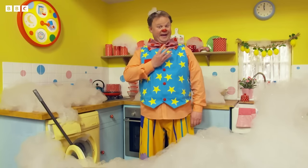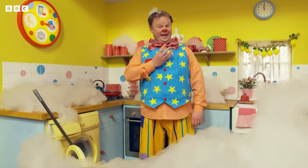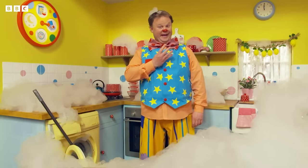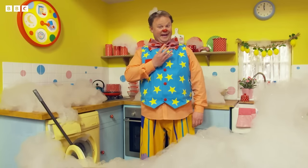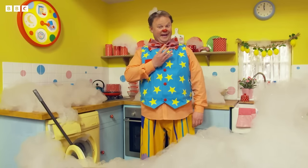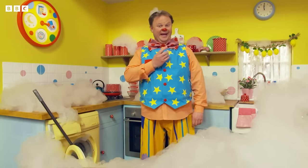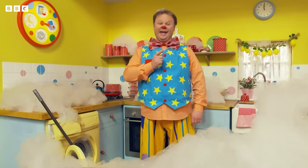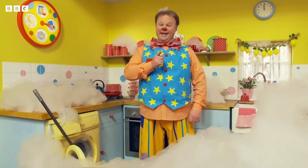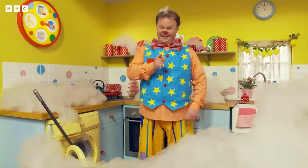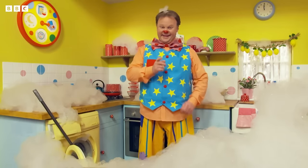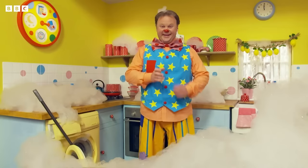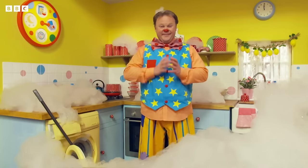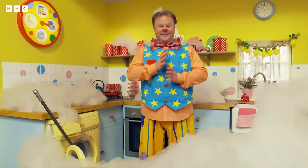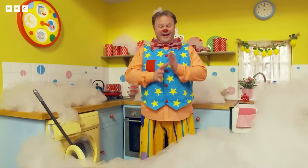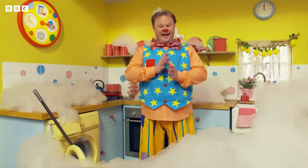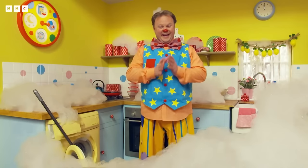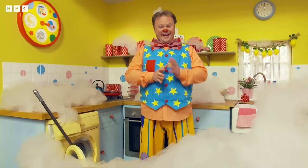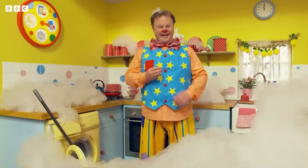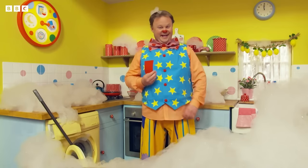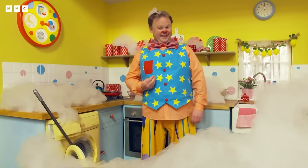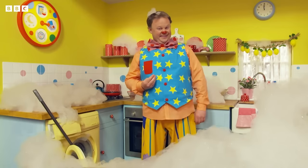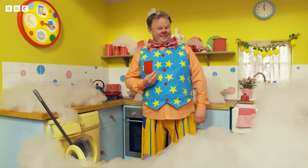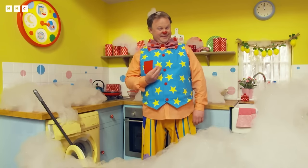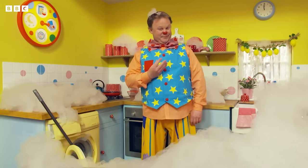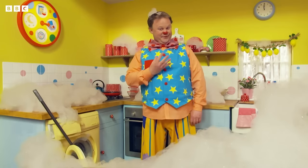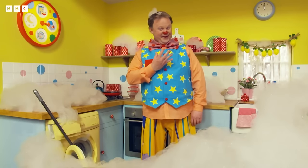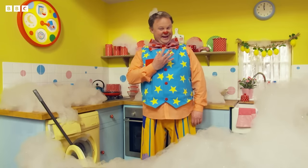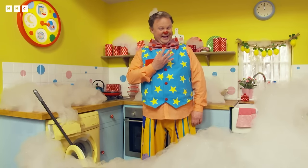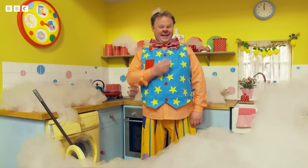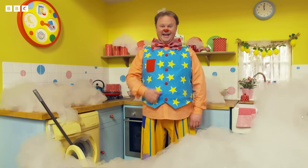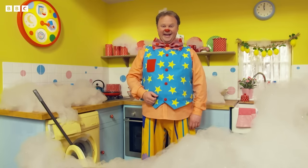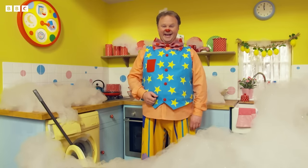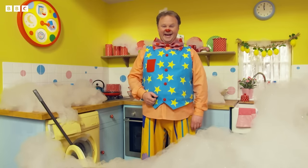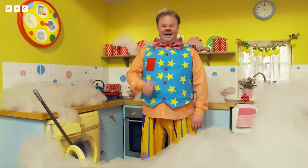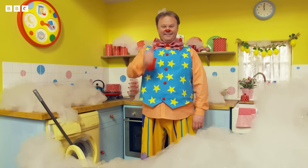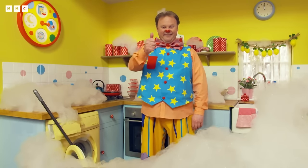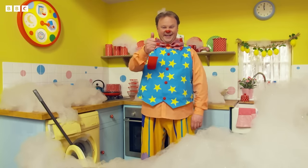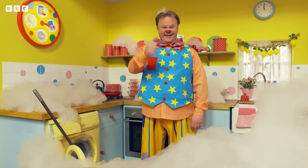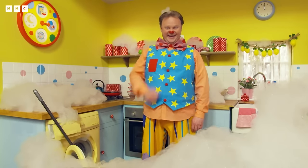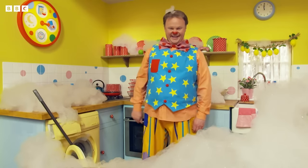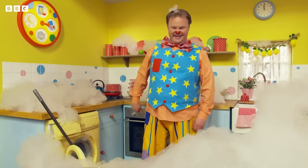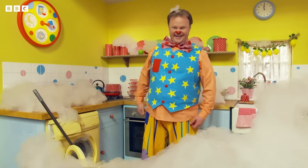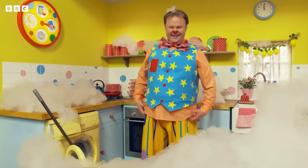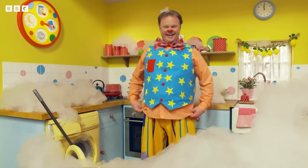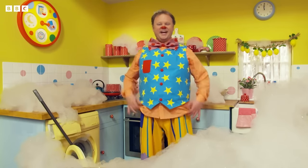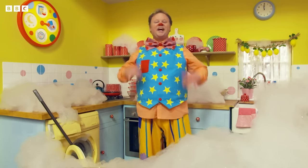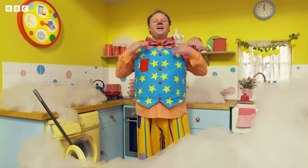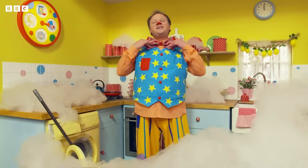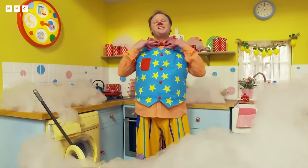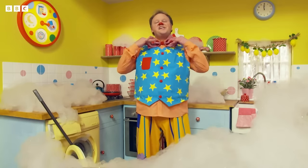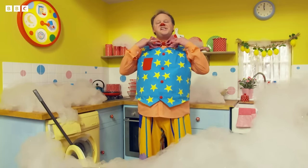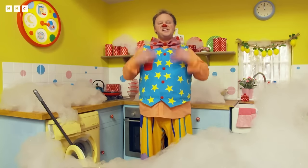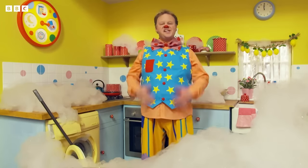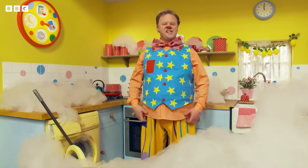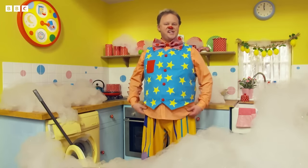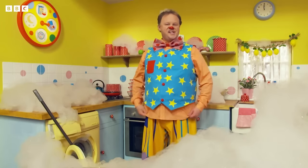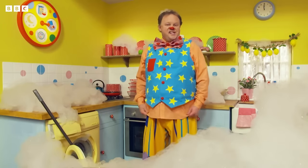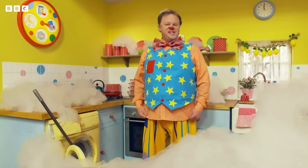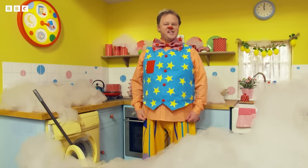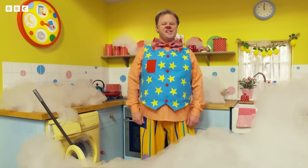Spring. You sign. Spring. Oh, very good. Thank you, Mr. Tumble. We